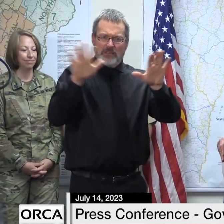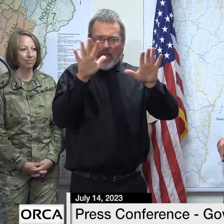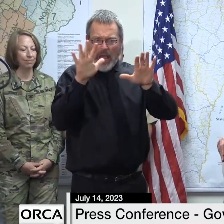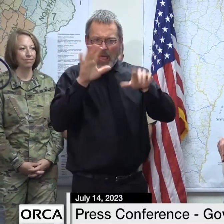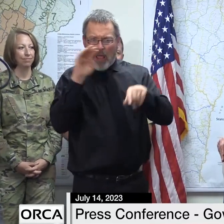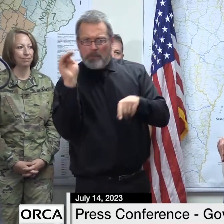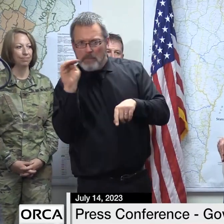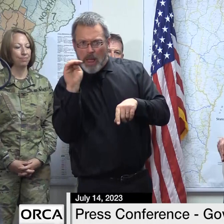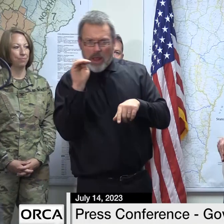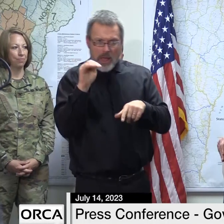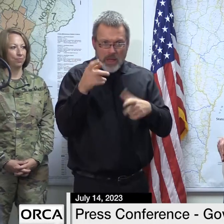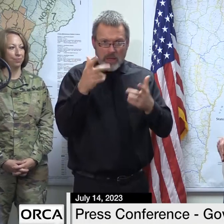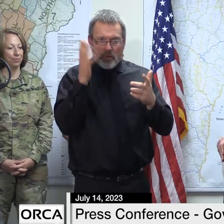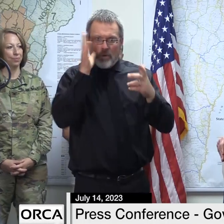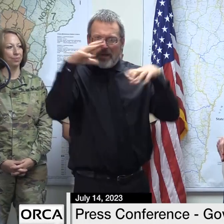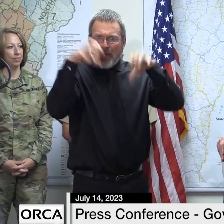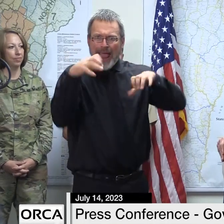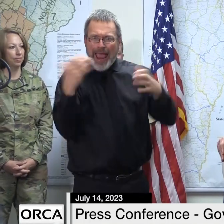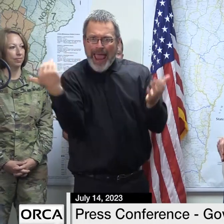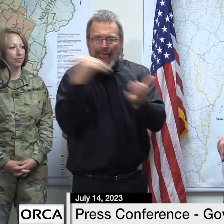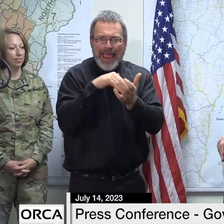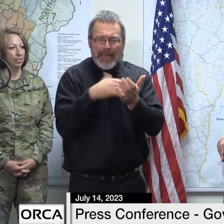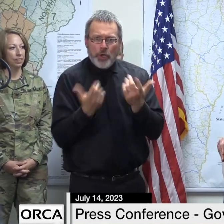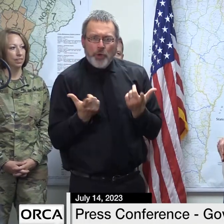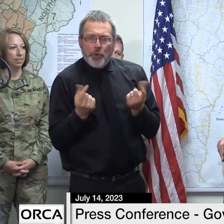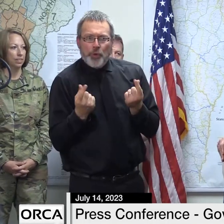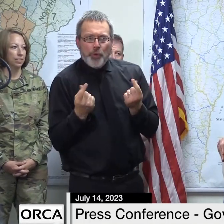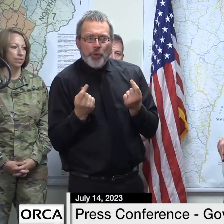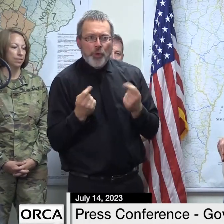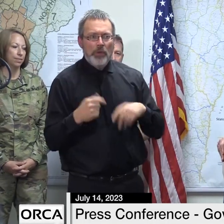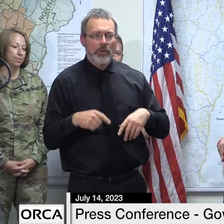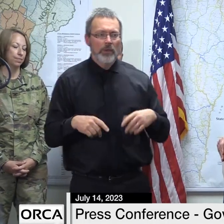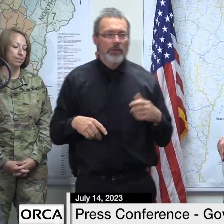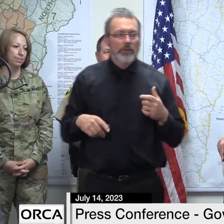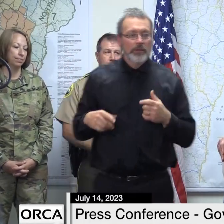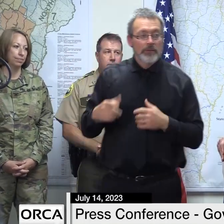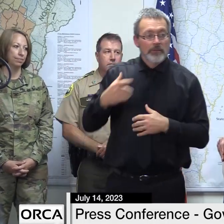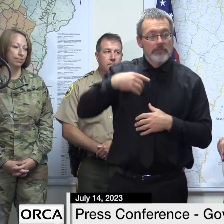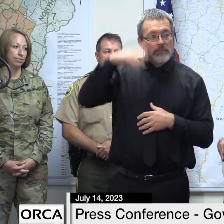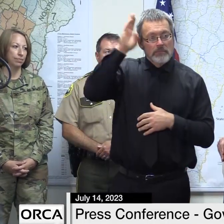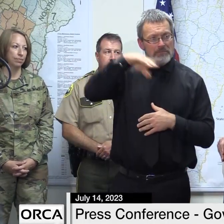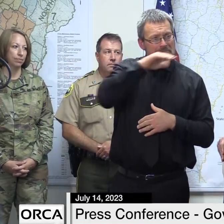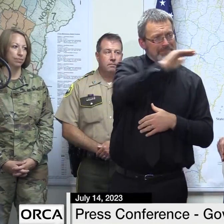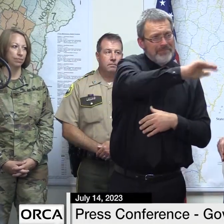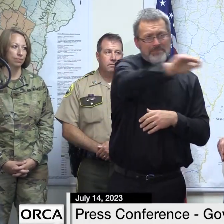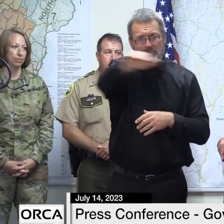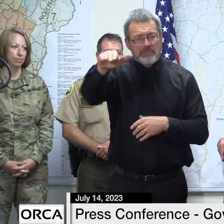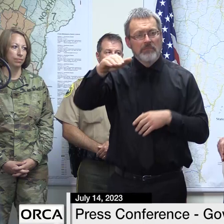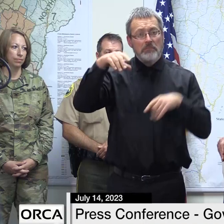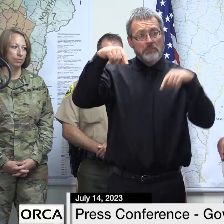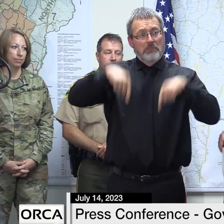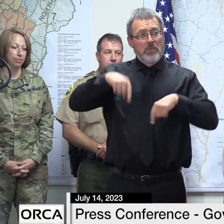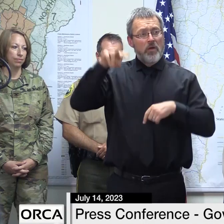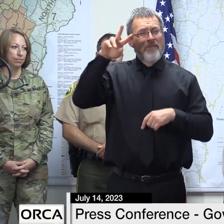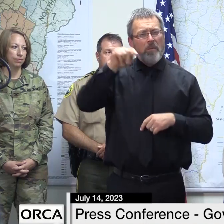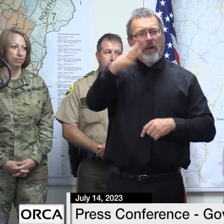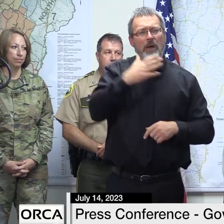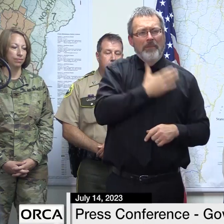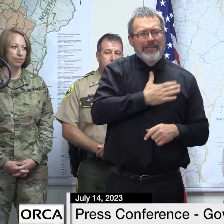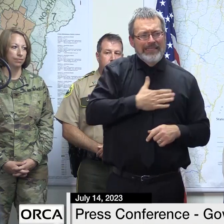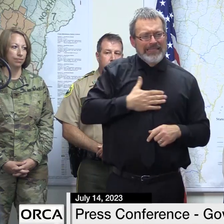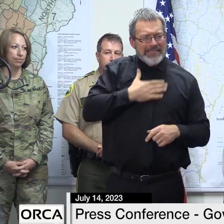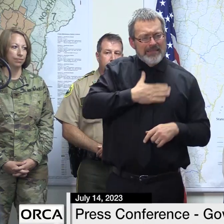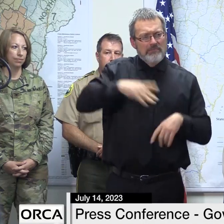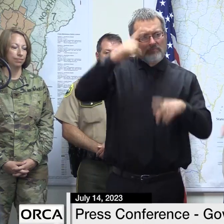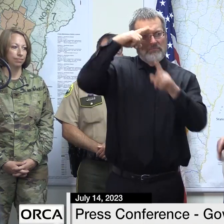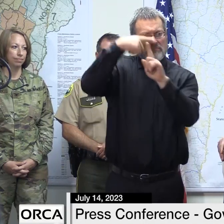Yeah. Again, we're asking Vermonters to be vigilant, be prepared. We don't know the extent of some of these